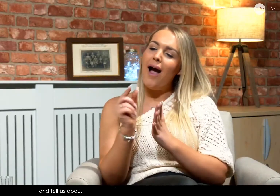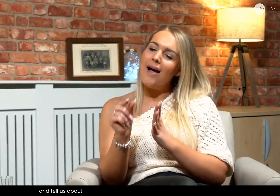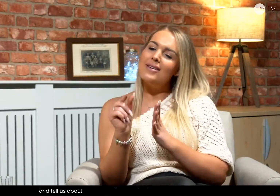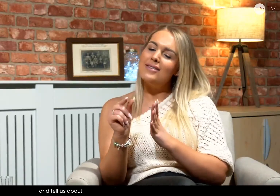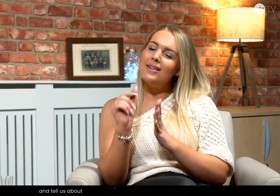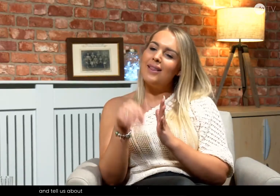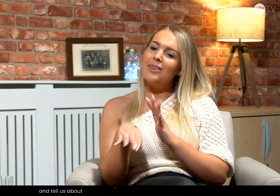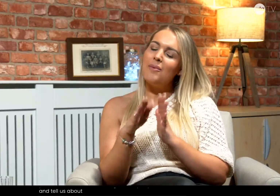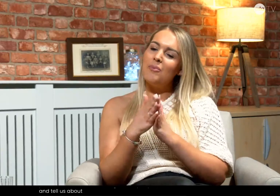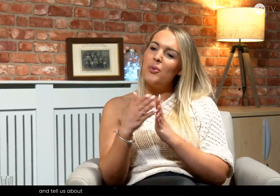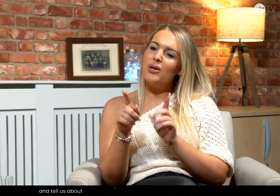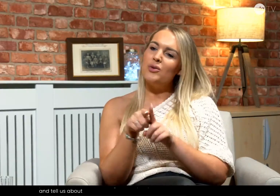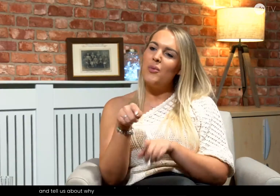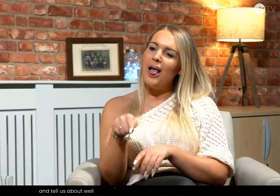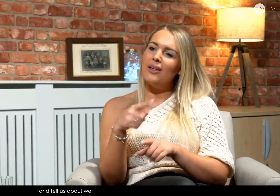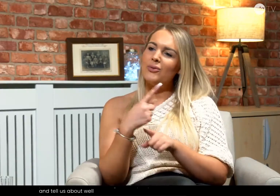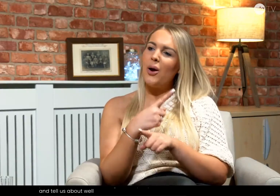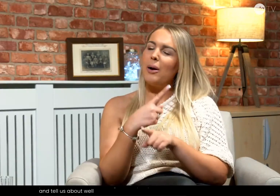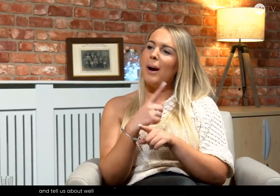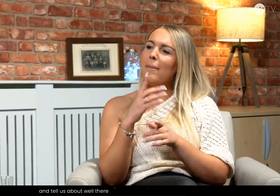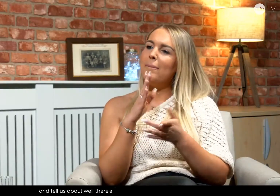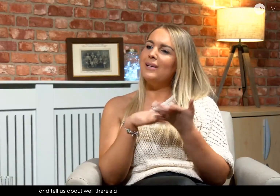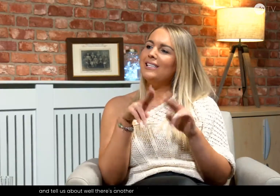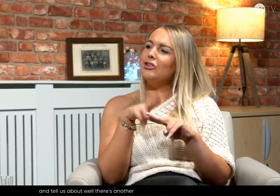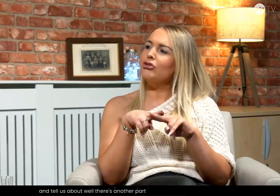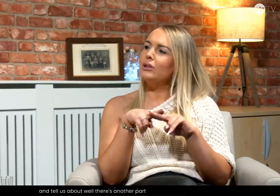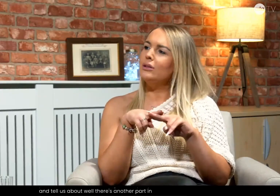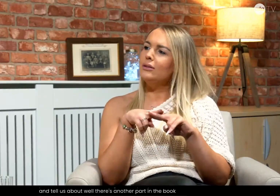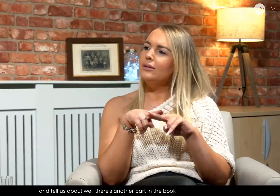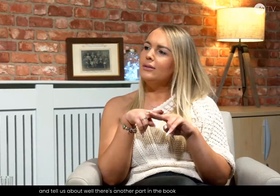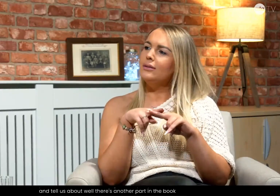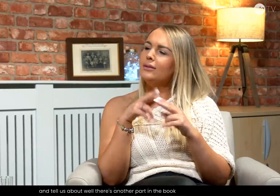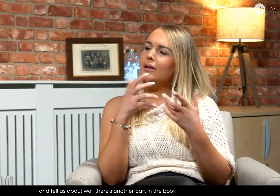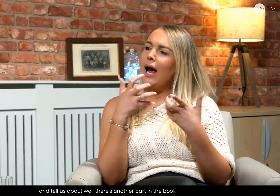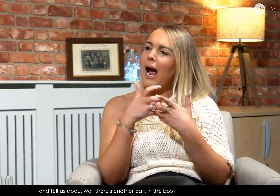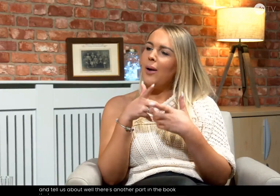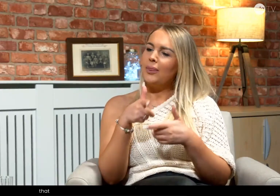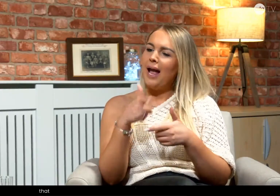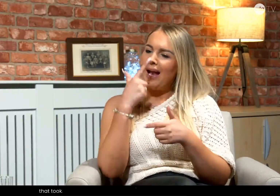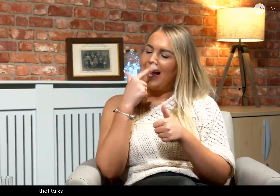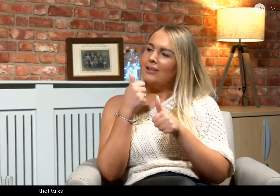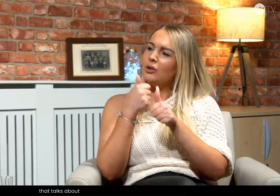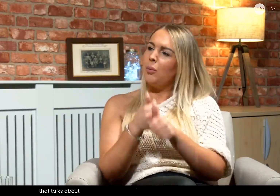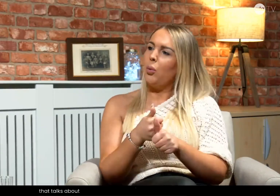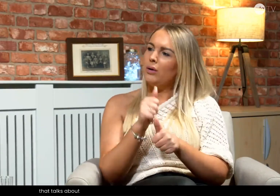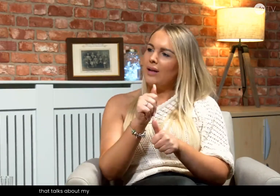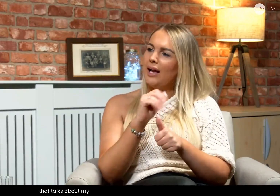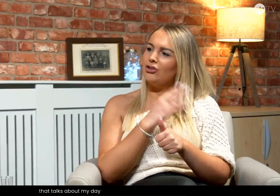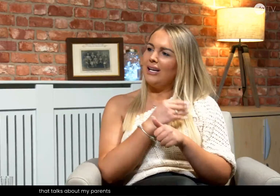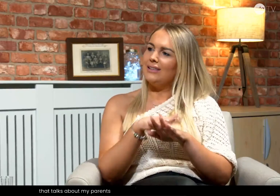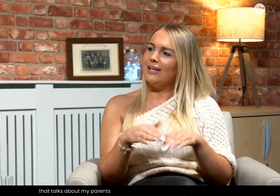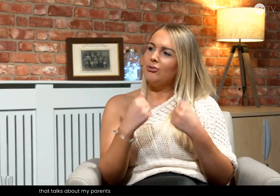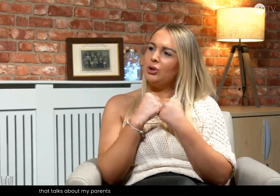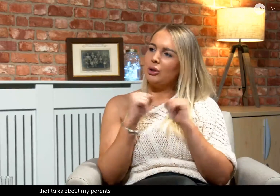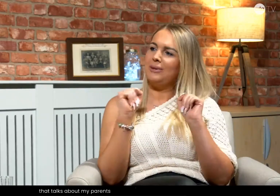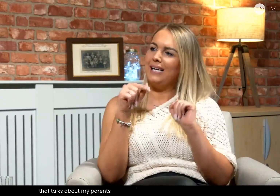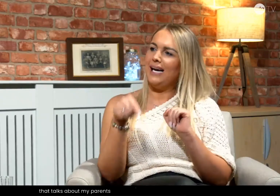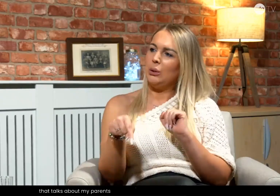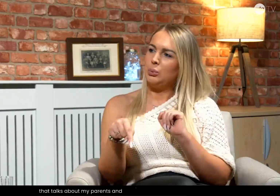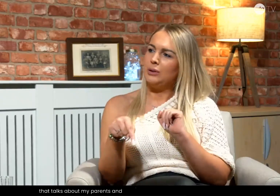Well, there's another part in the book that talks about my parents and other parents and how they